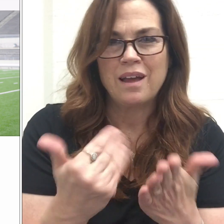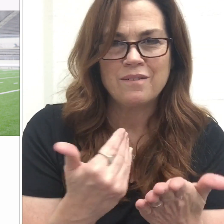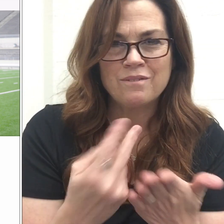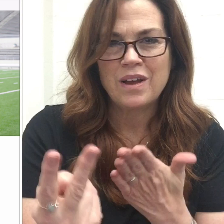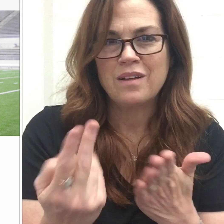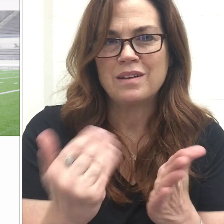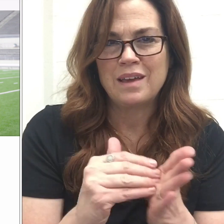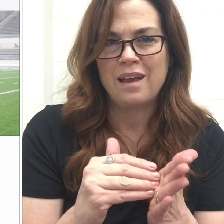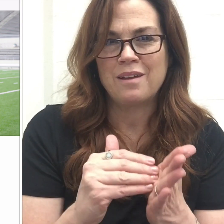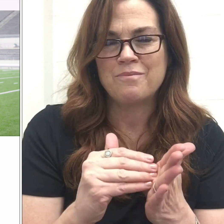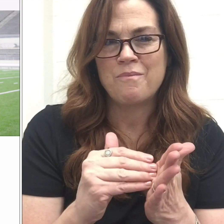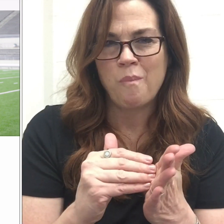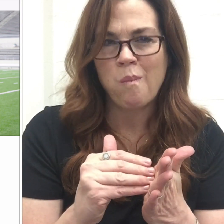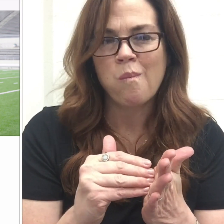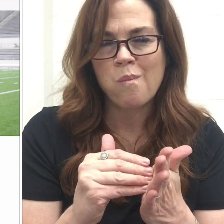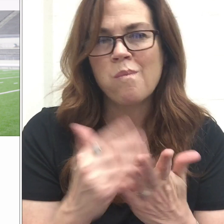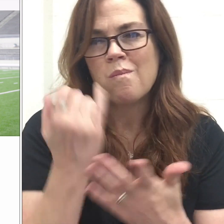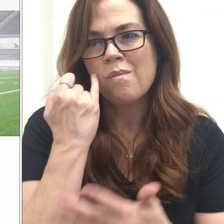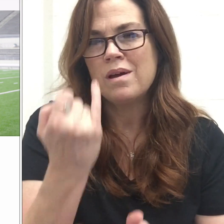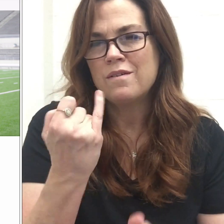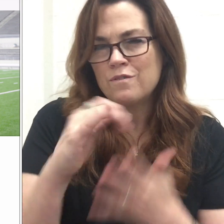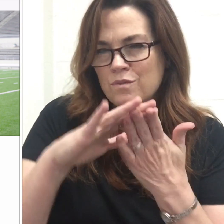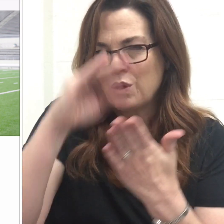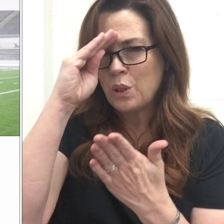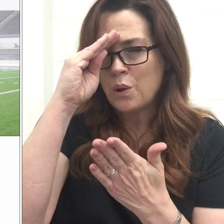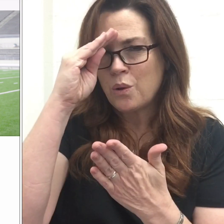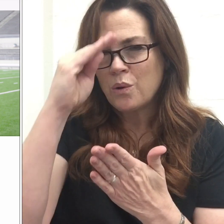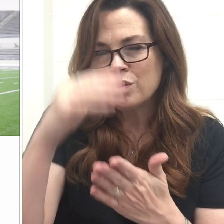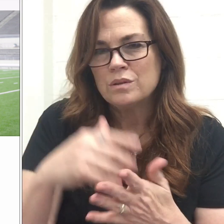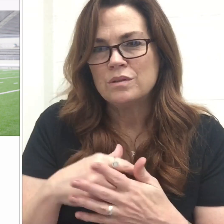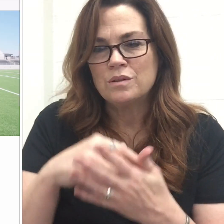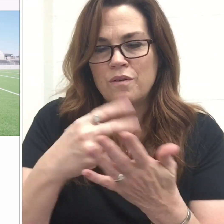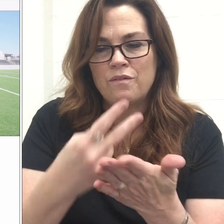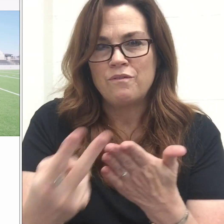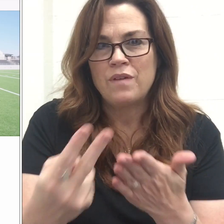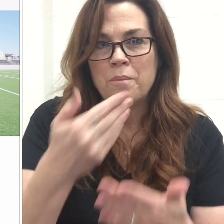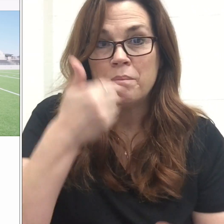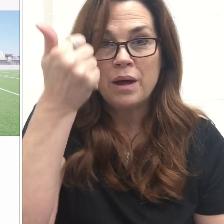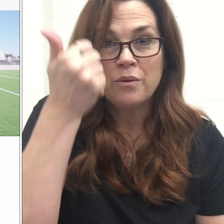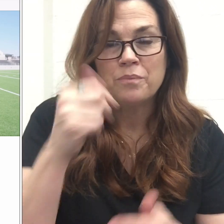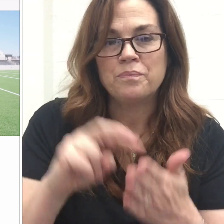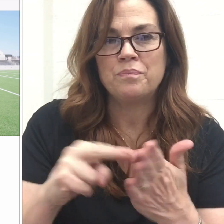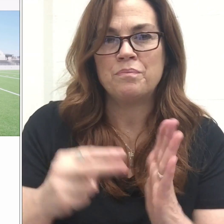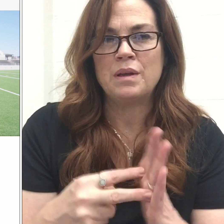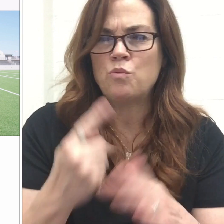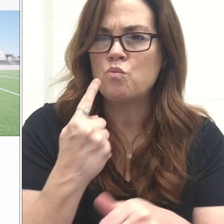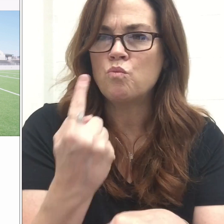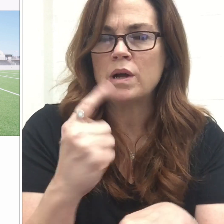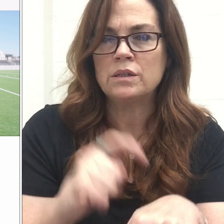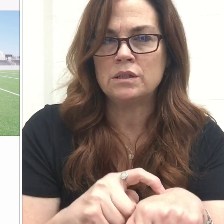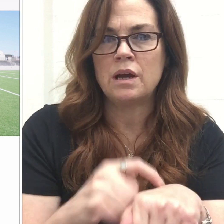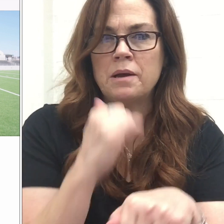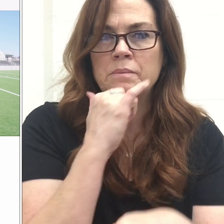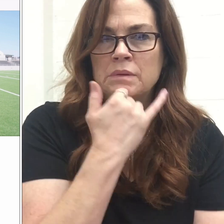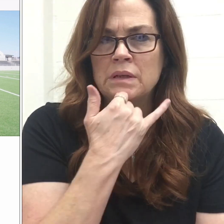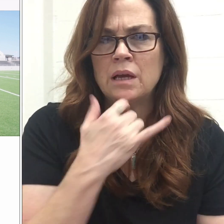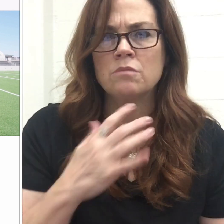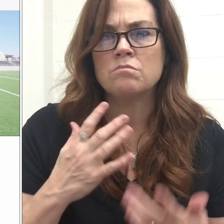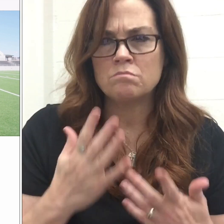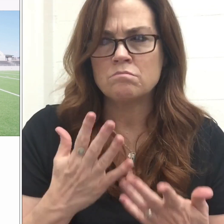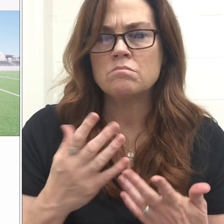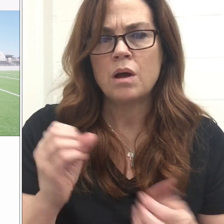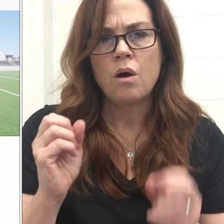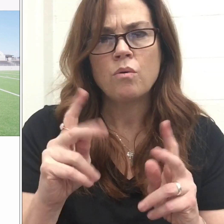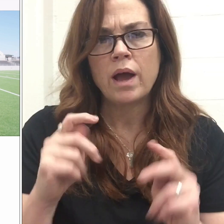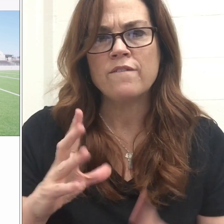a 4th, or a 5th. When we learn to fail better, we fail once. I made